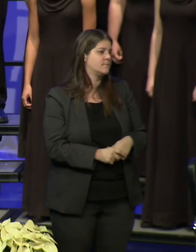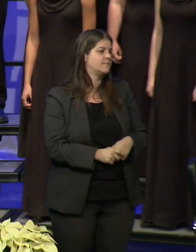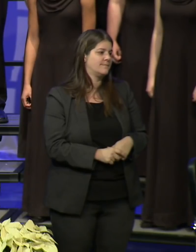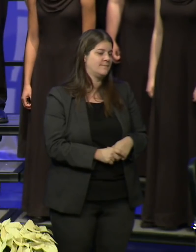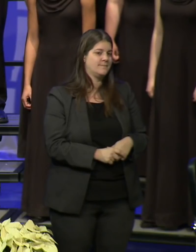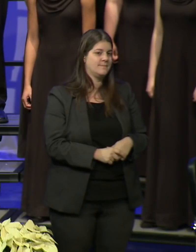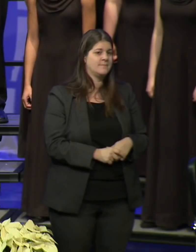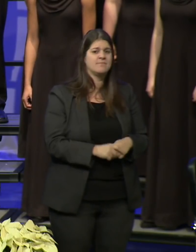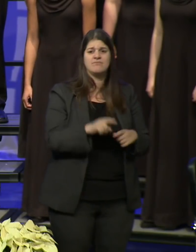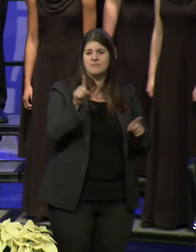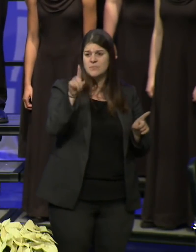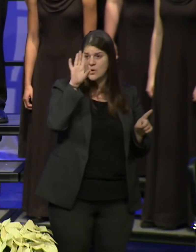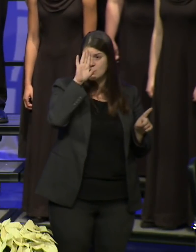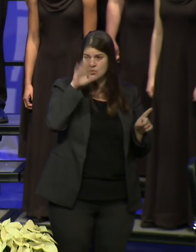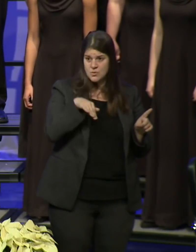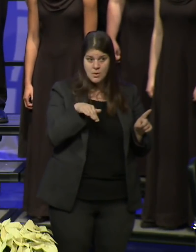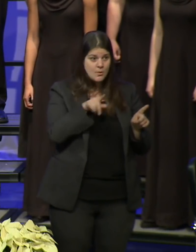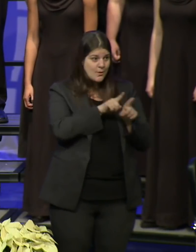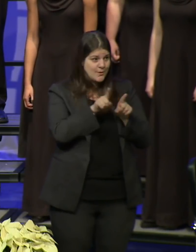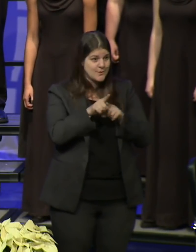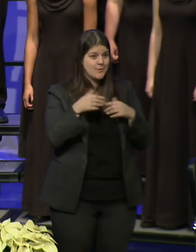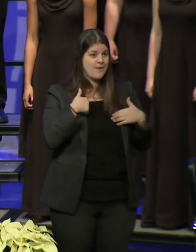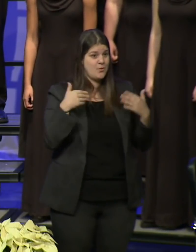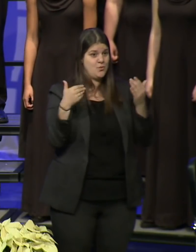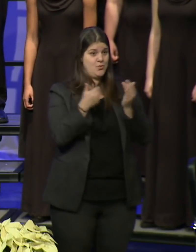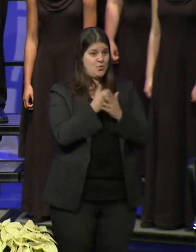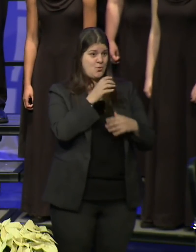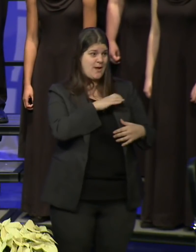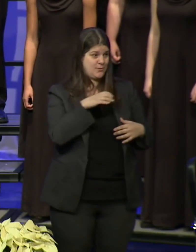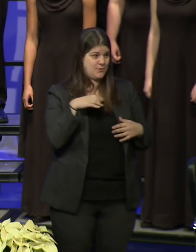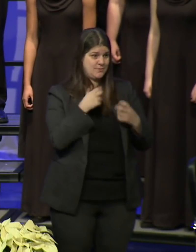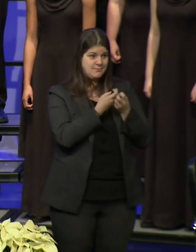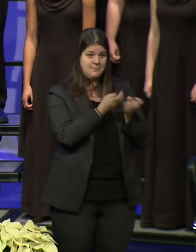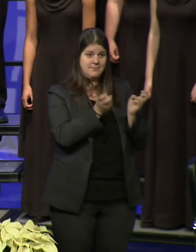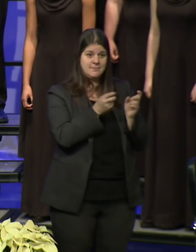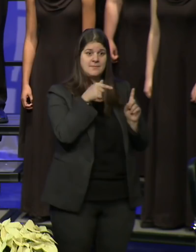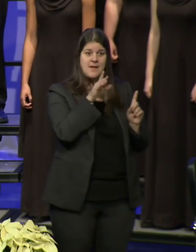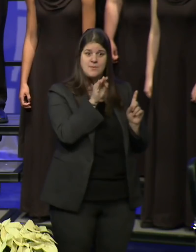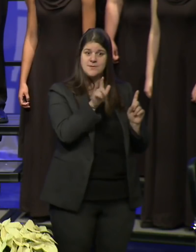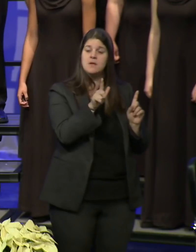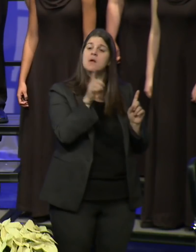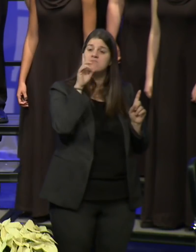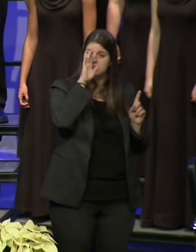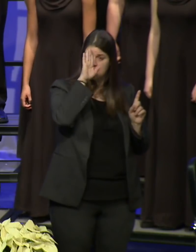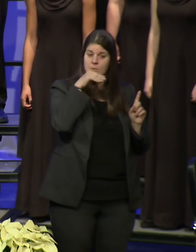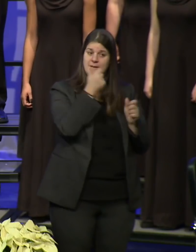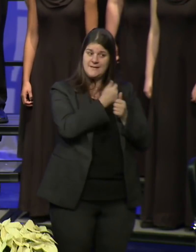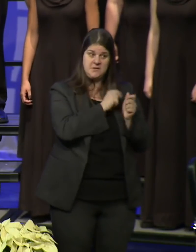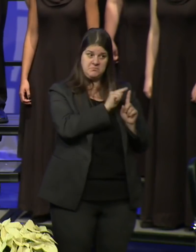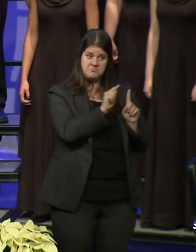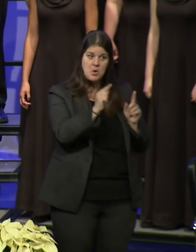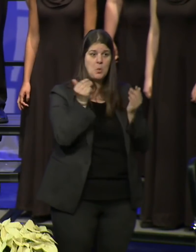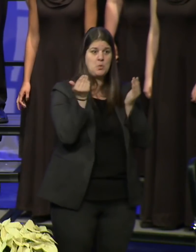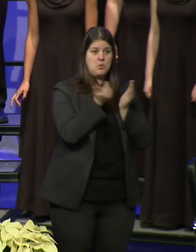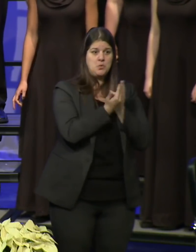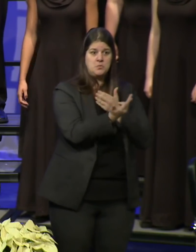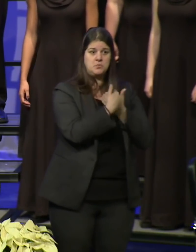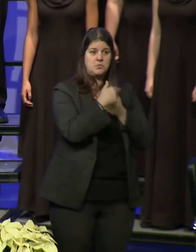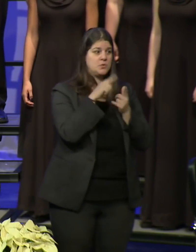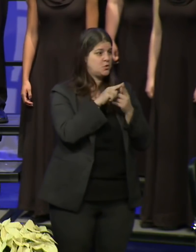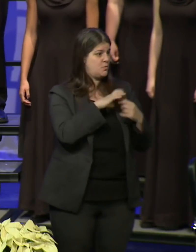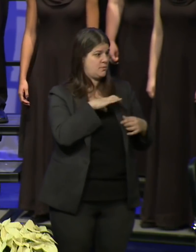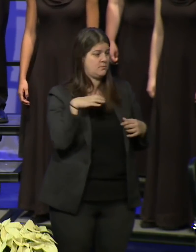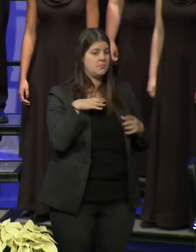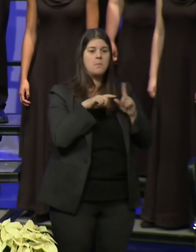And as you're aware, we also have a brand new county council. Each of these representatives may be new to the council, but none of them are new